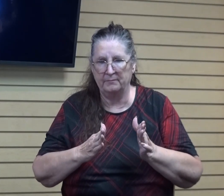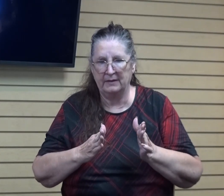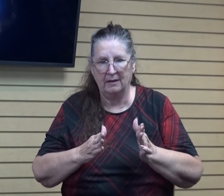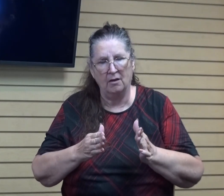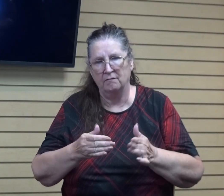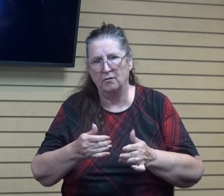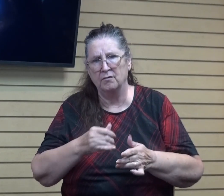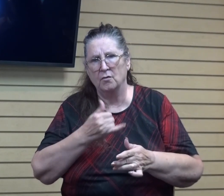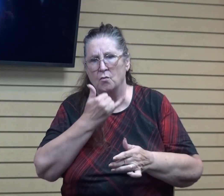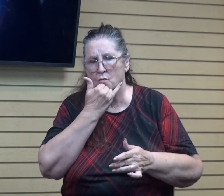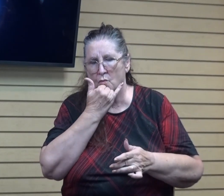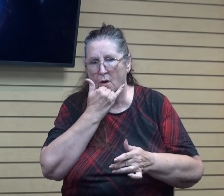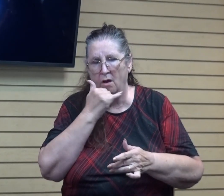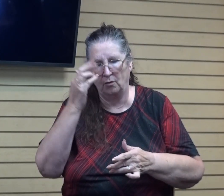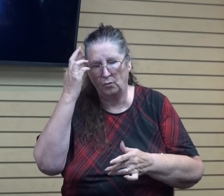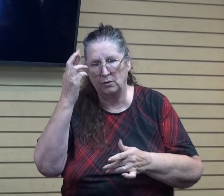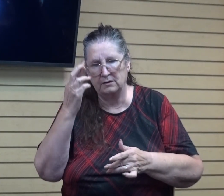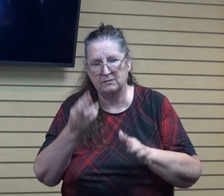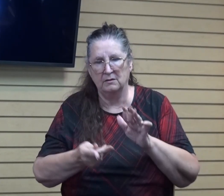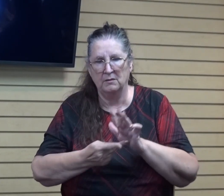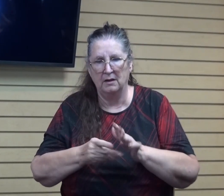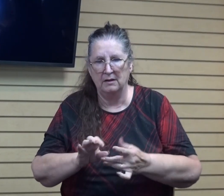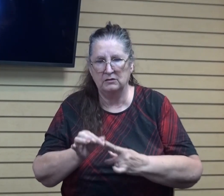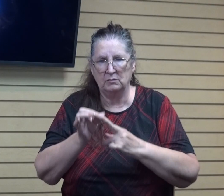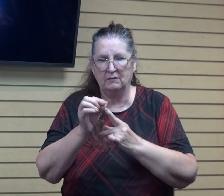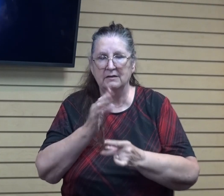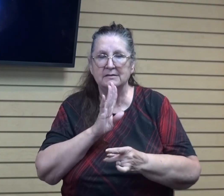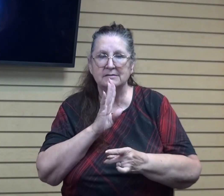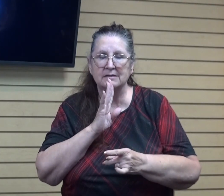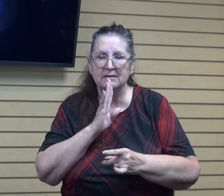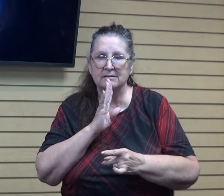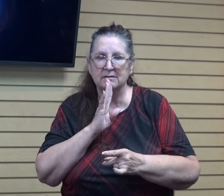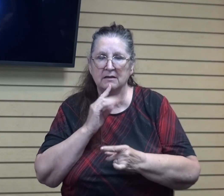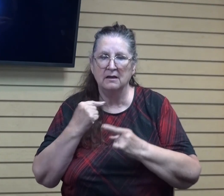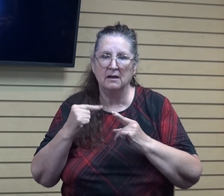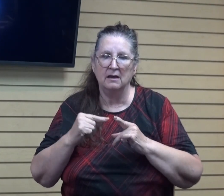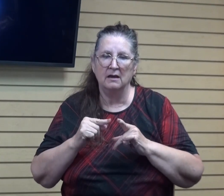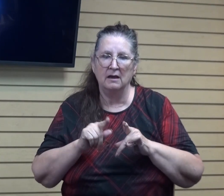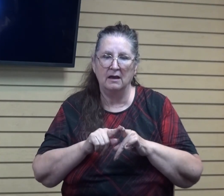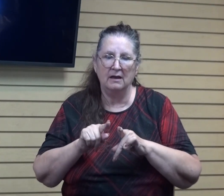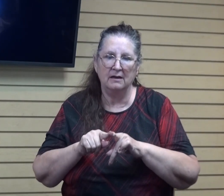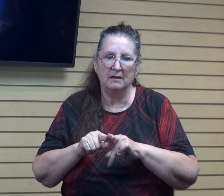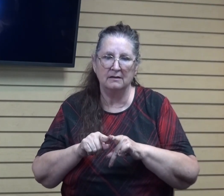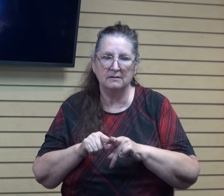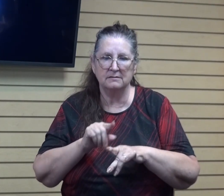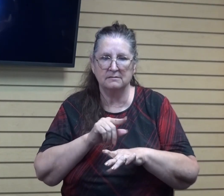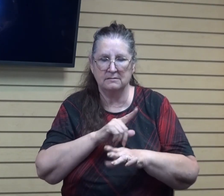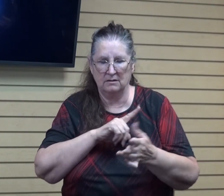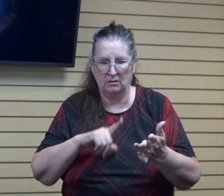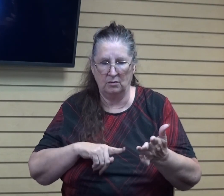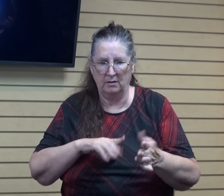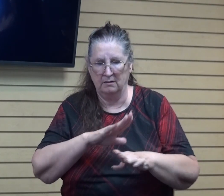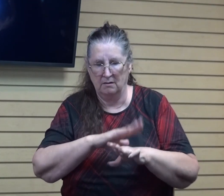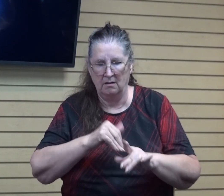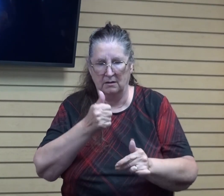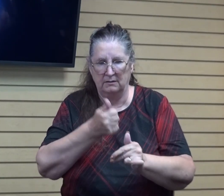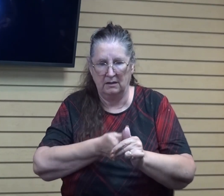reasons. Paul specifically says, as the Lord has called each one, so let